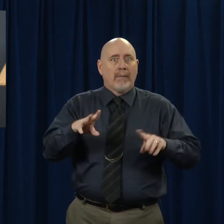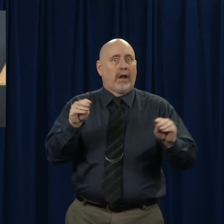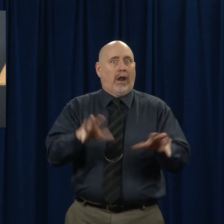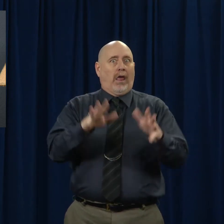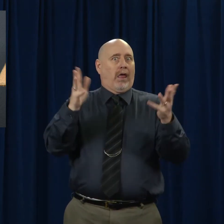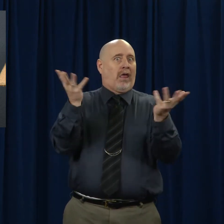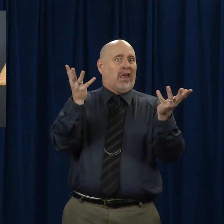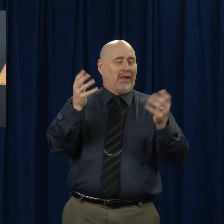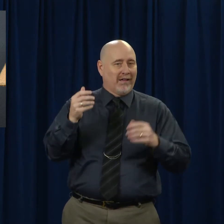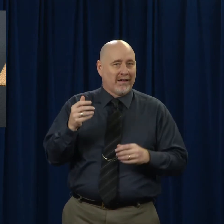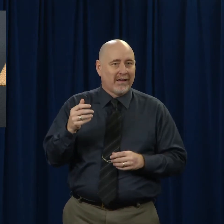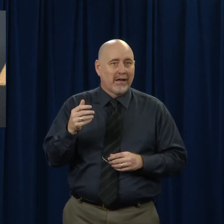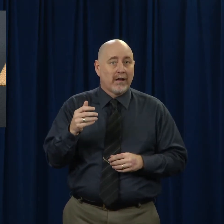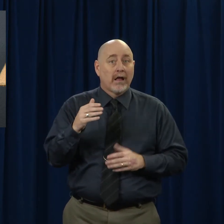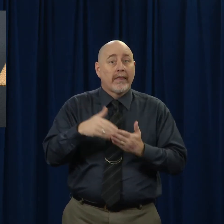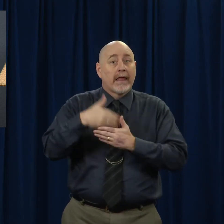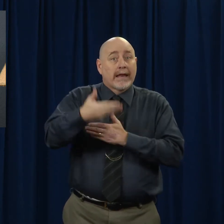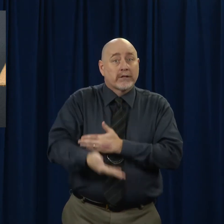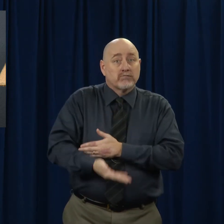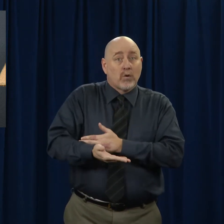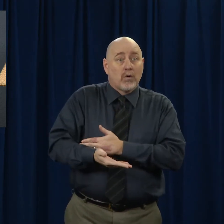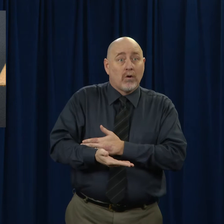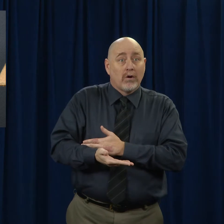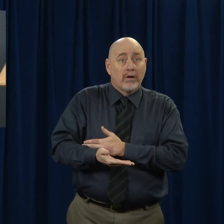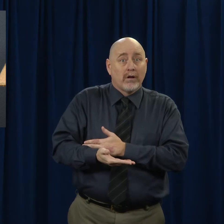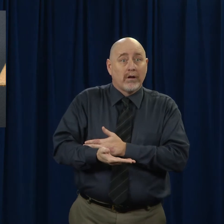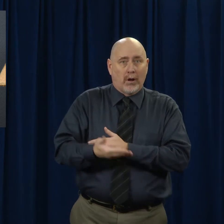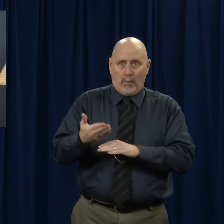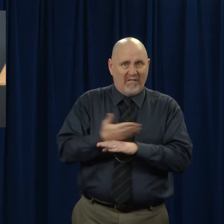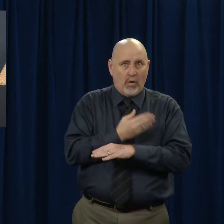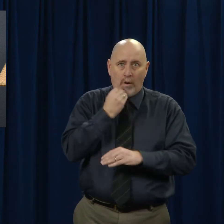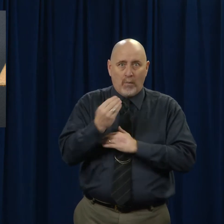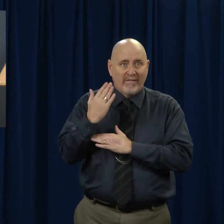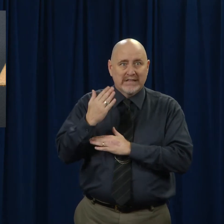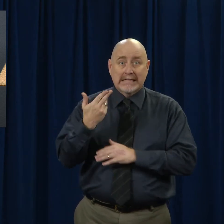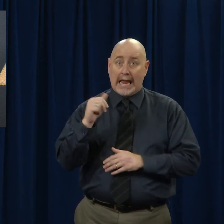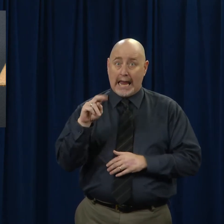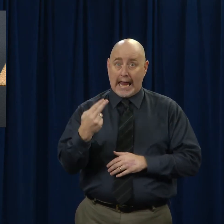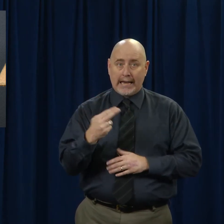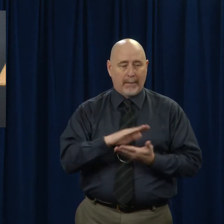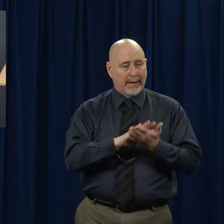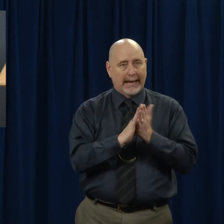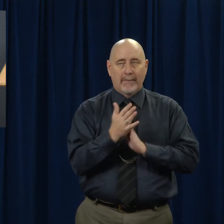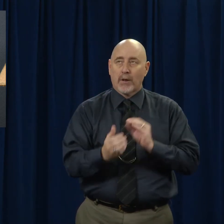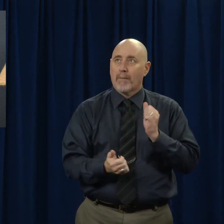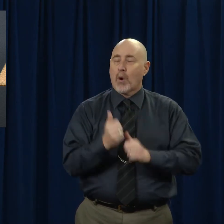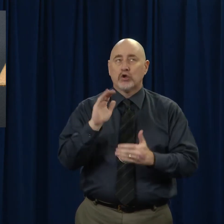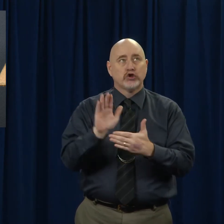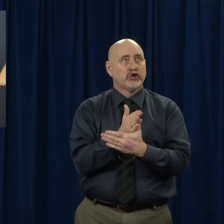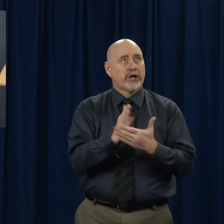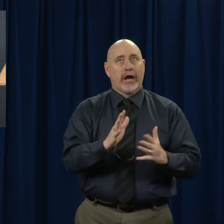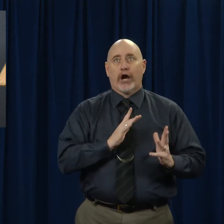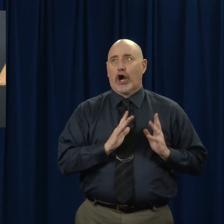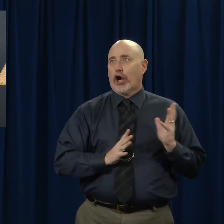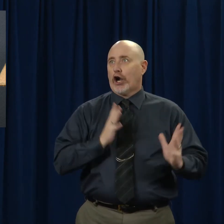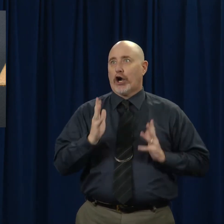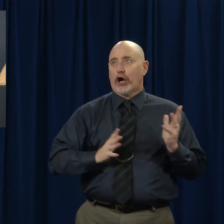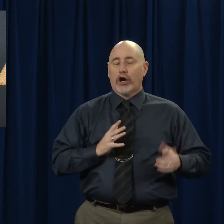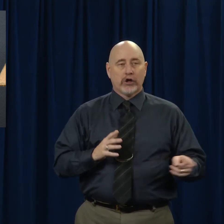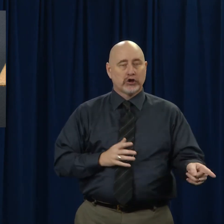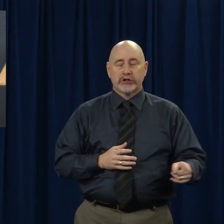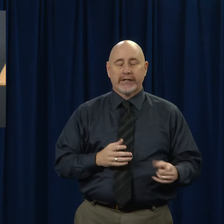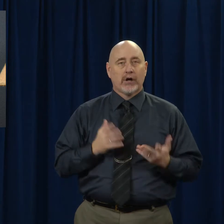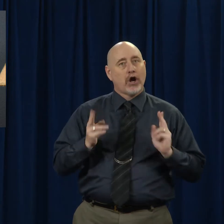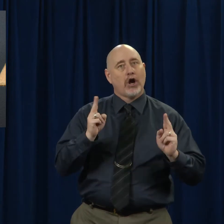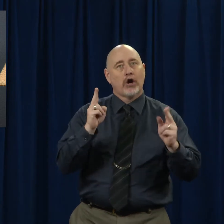miraculous thing happened. By the next morning, before breakfast, Hannah became the most sharingest thing you ever saw.